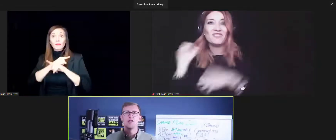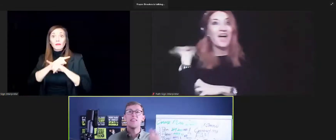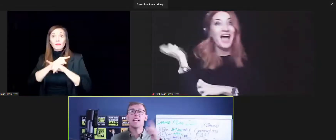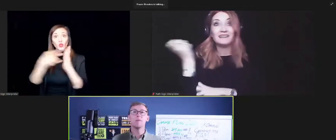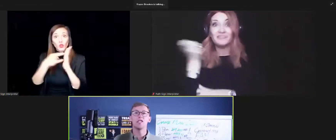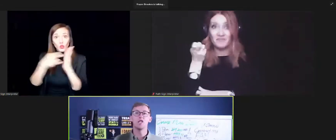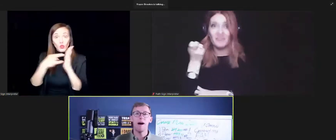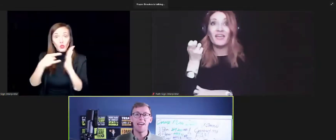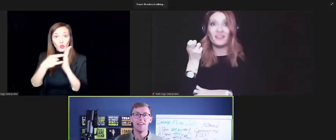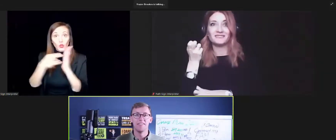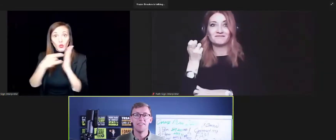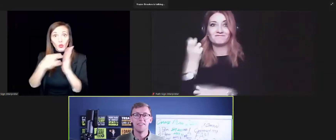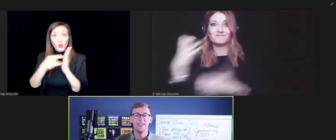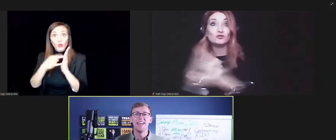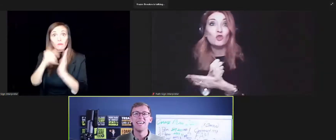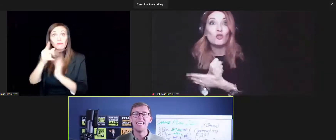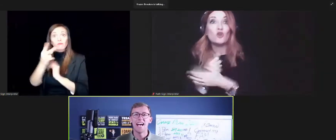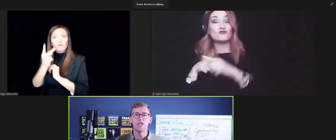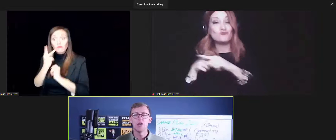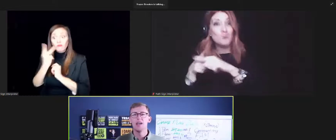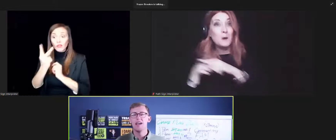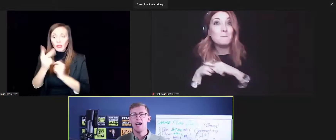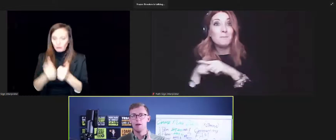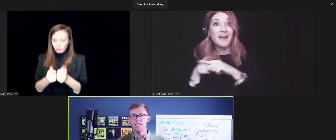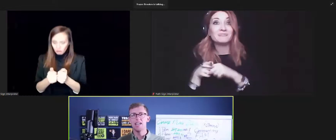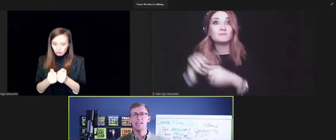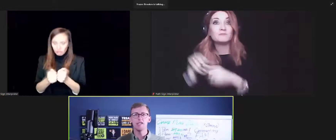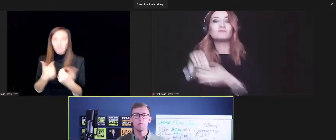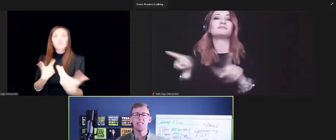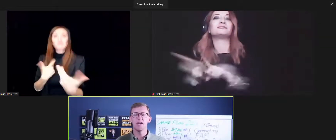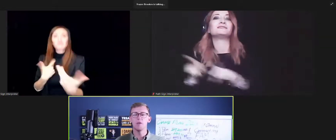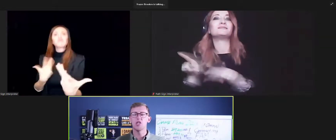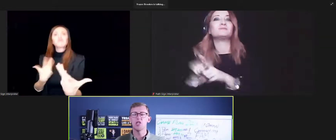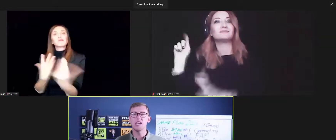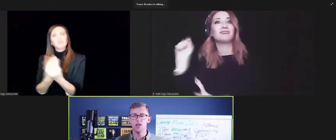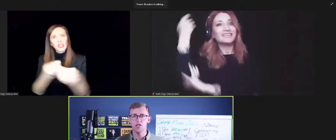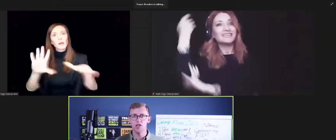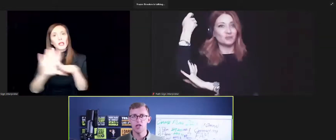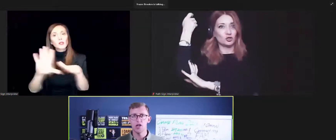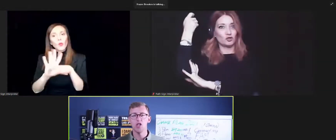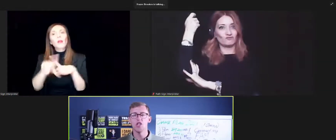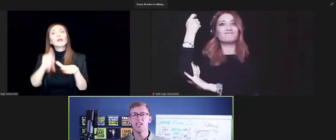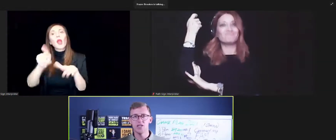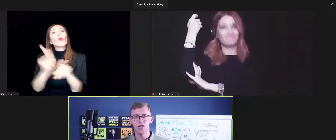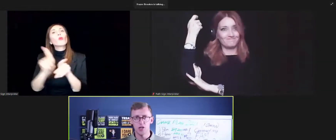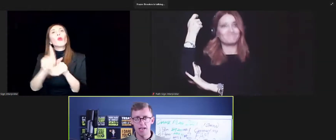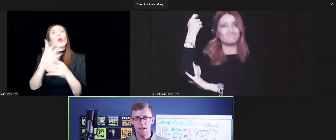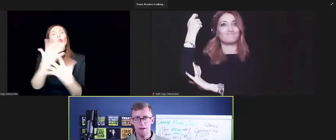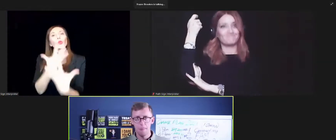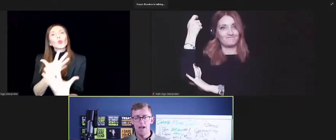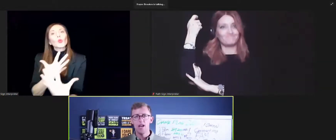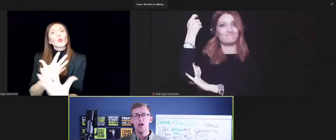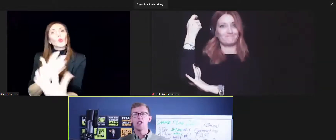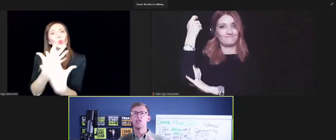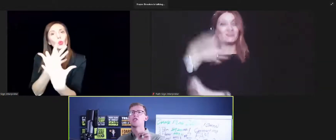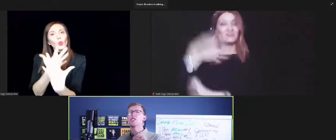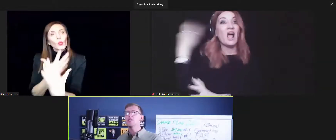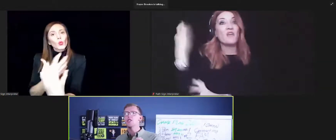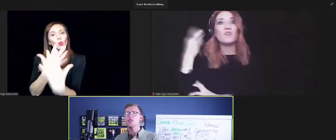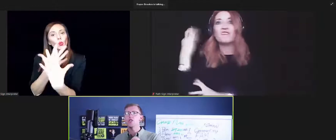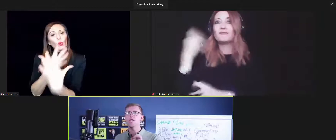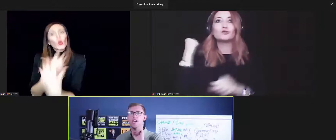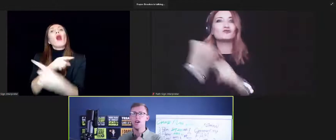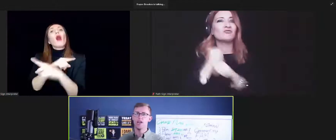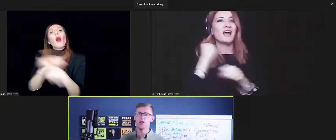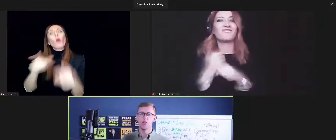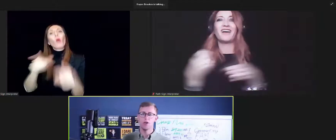Do you think they're going to be inspired? Yes. I'm going to tell you this. I'm going to tell you a secret to consistency.